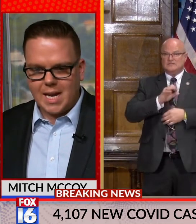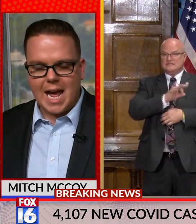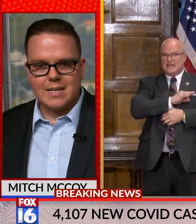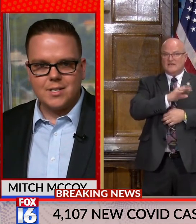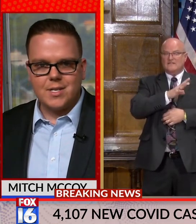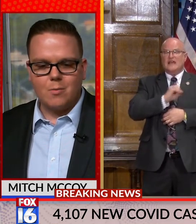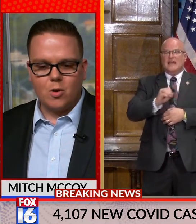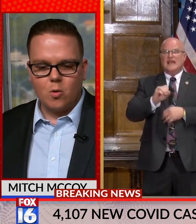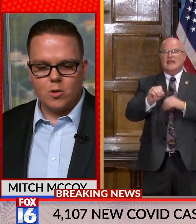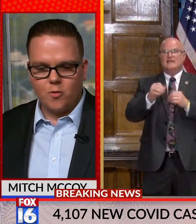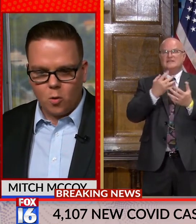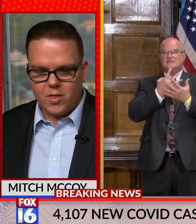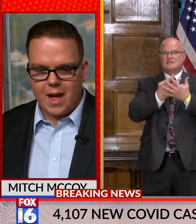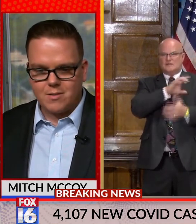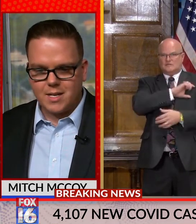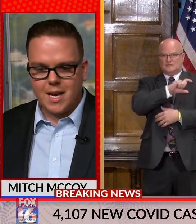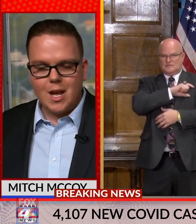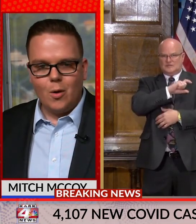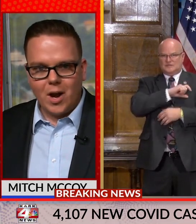moment as the state records